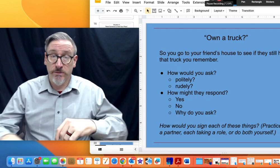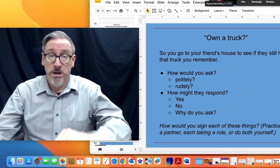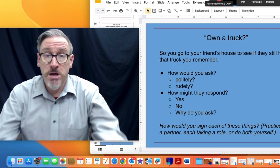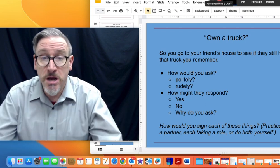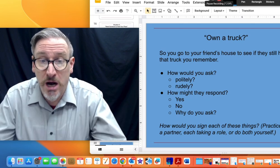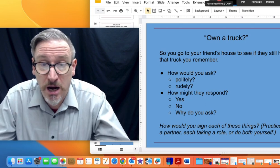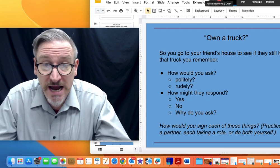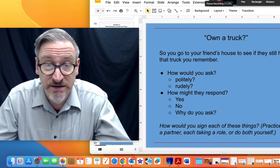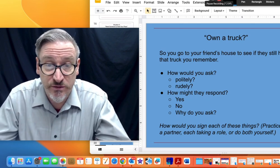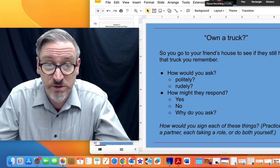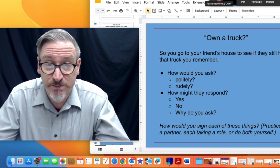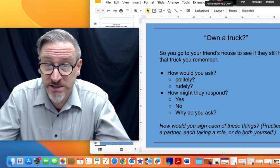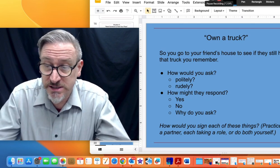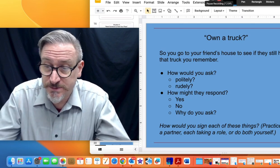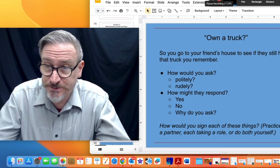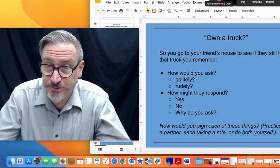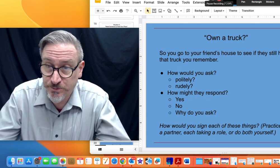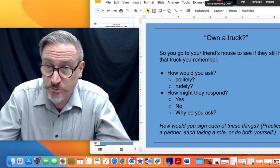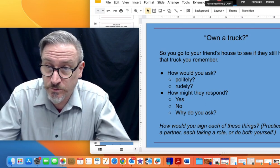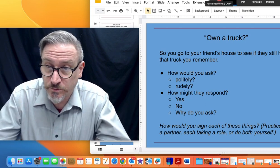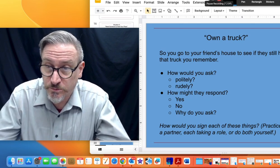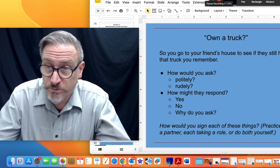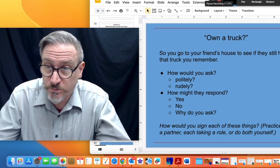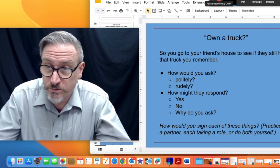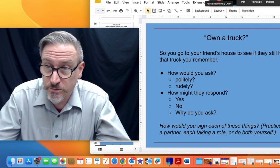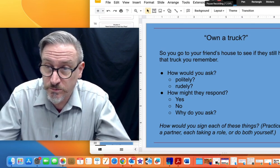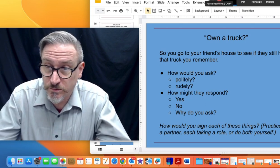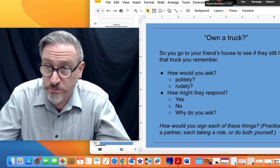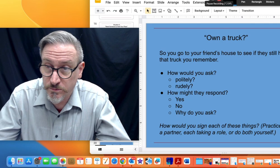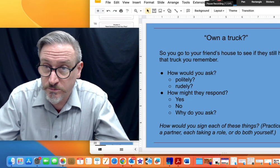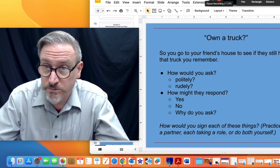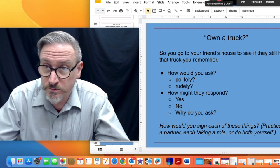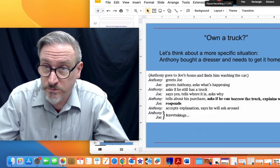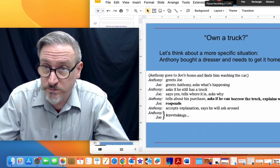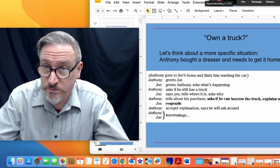again, and different responses.